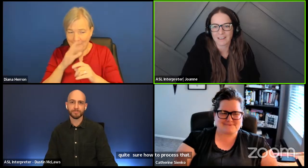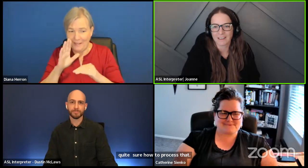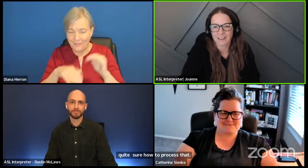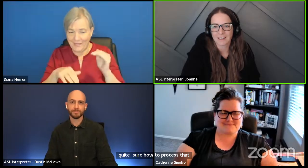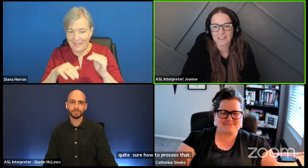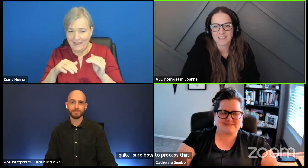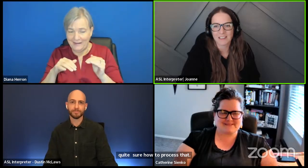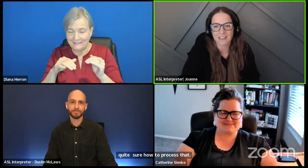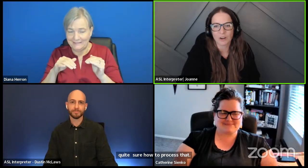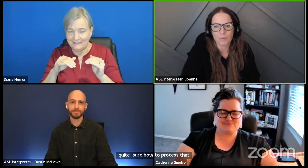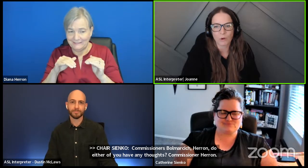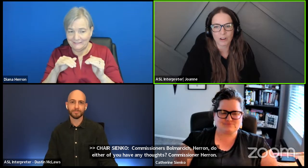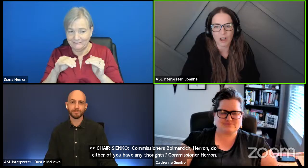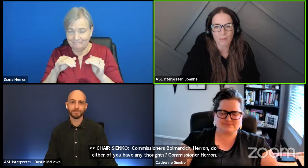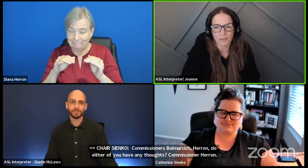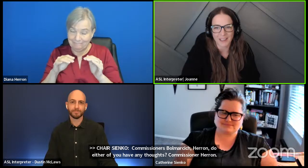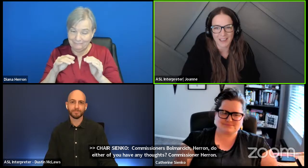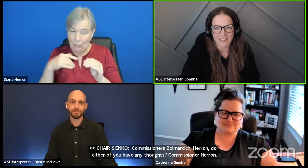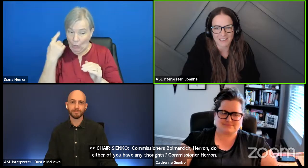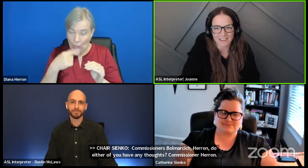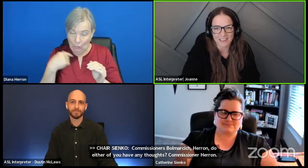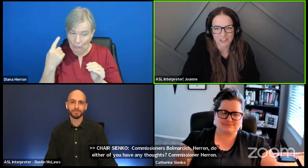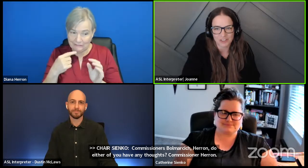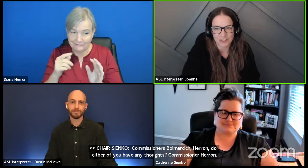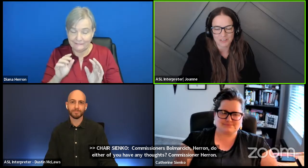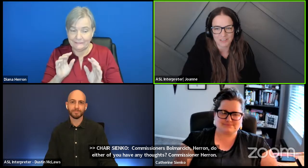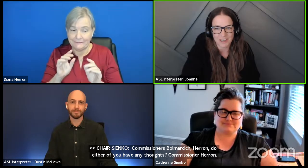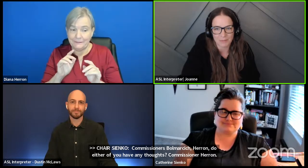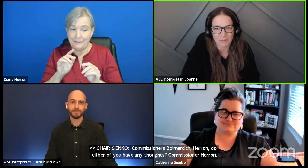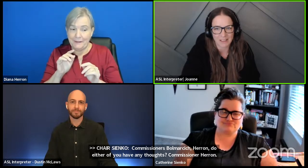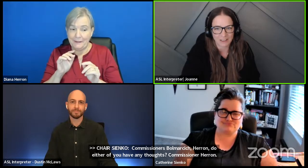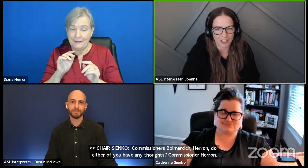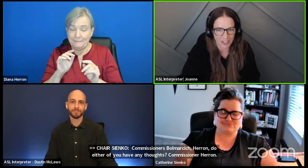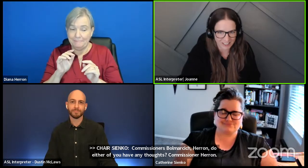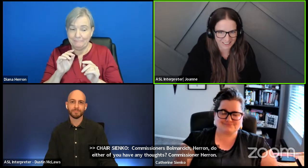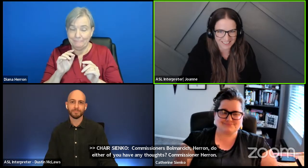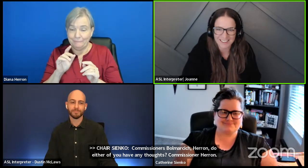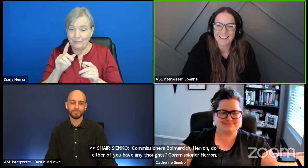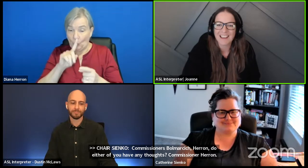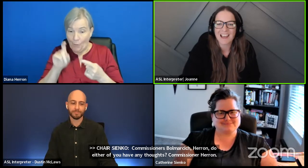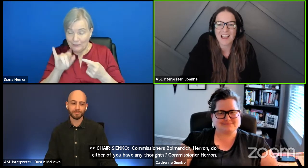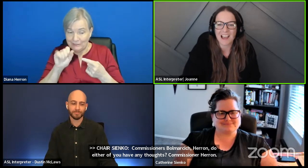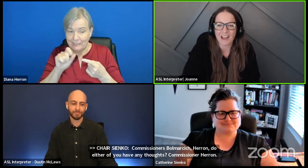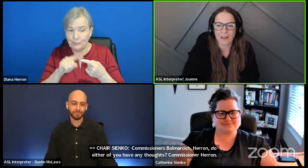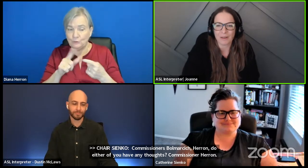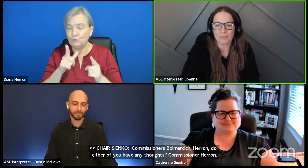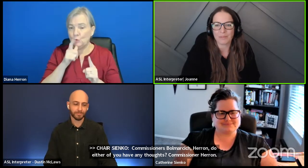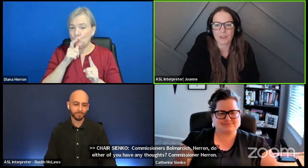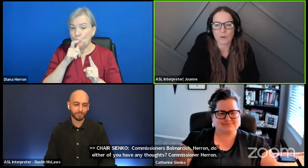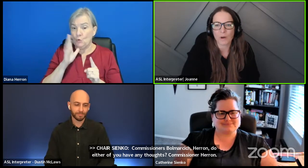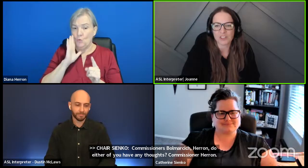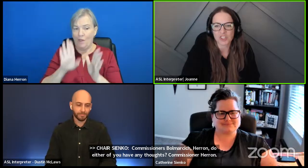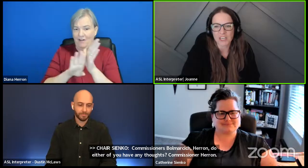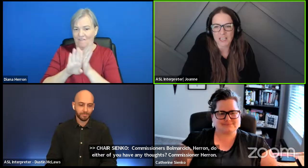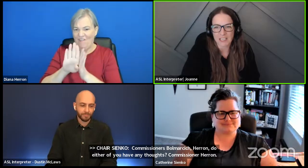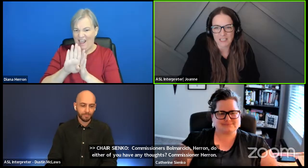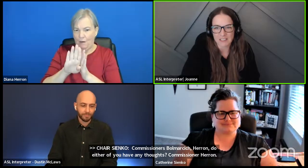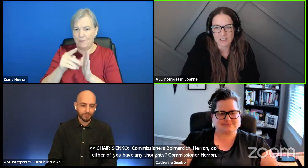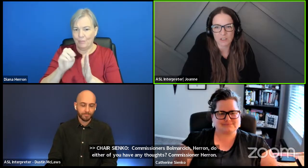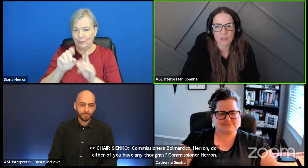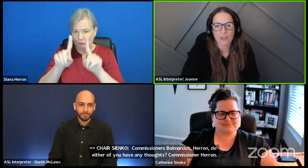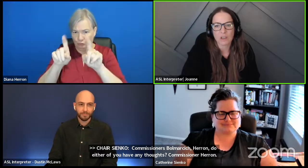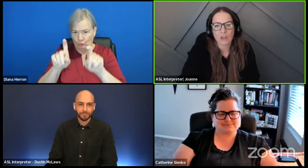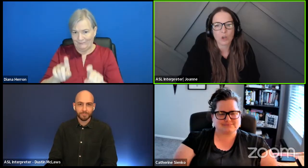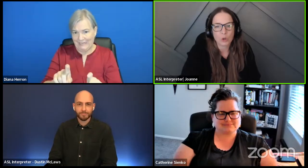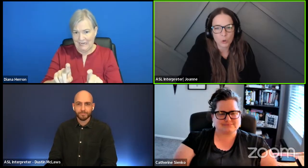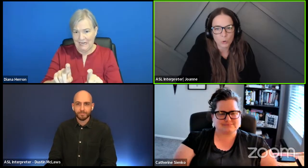Okay, it's a little more complicated than it may look. The question